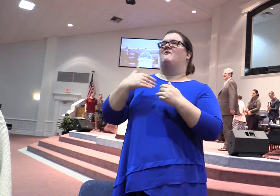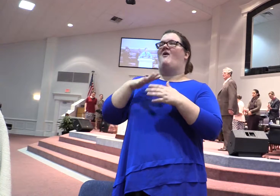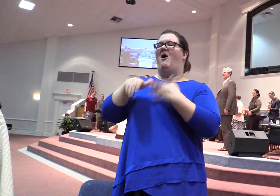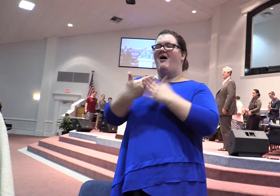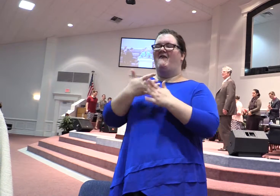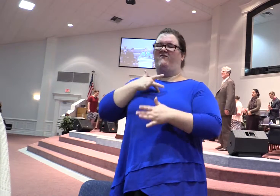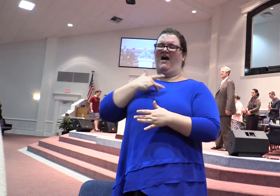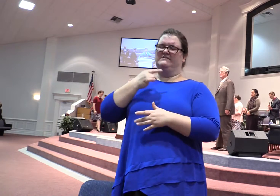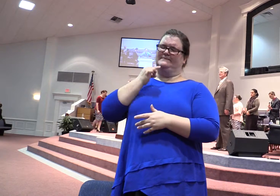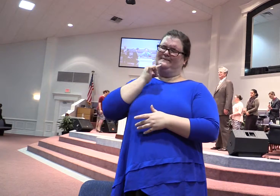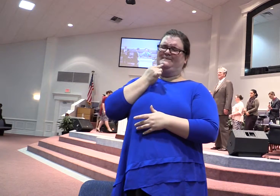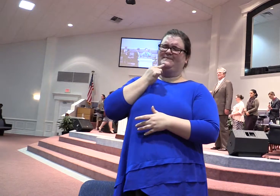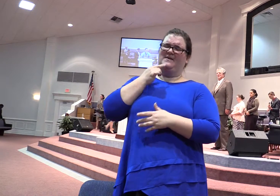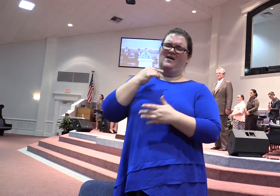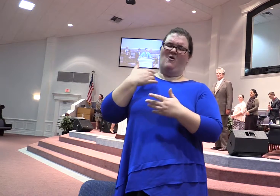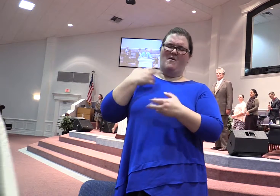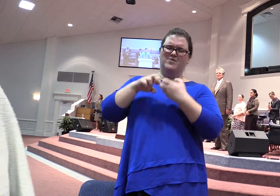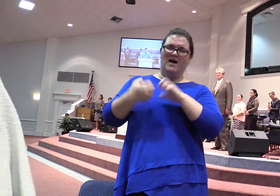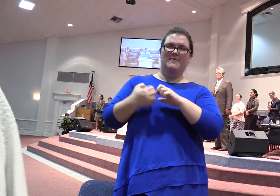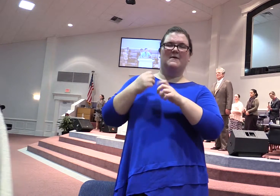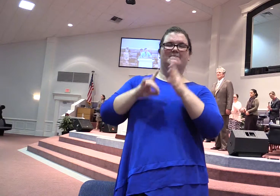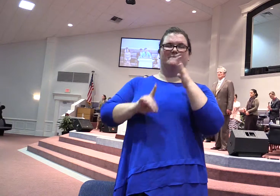bitterness or a problem in our lives